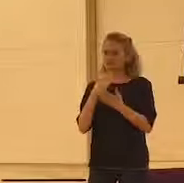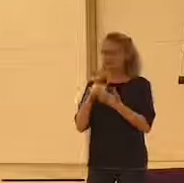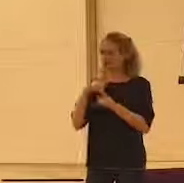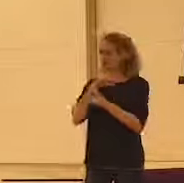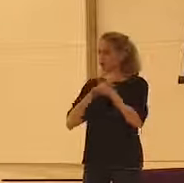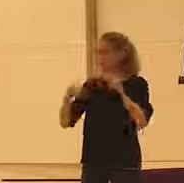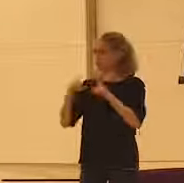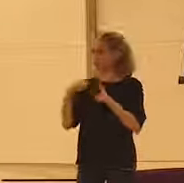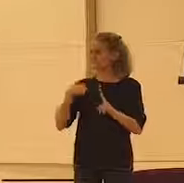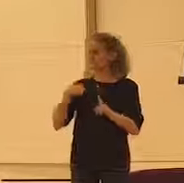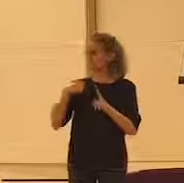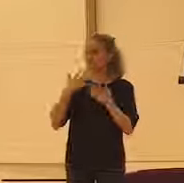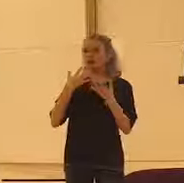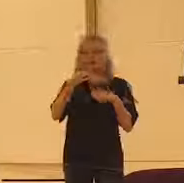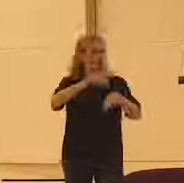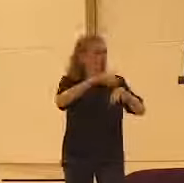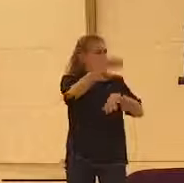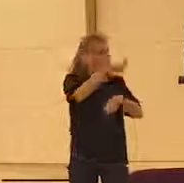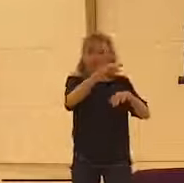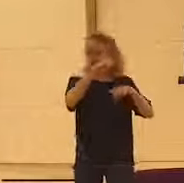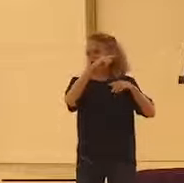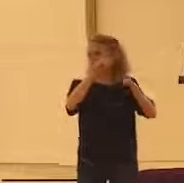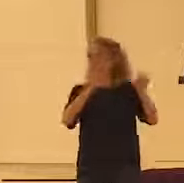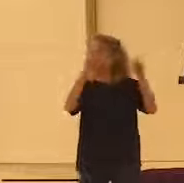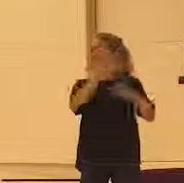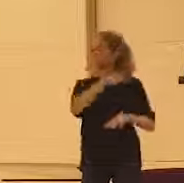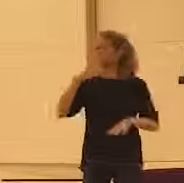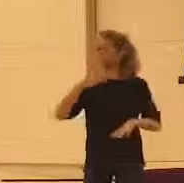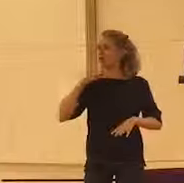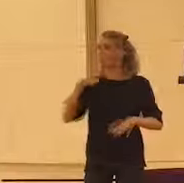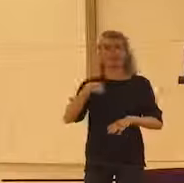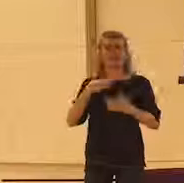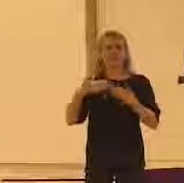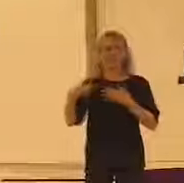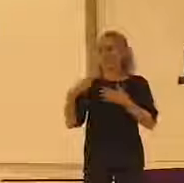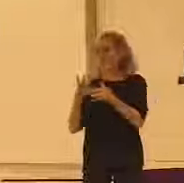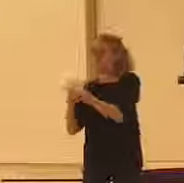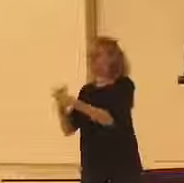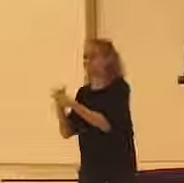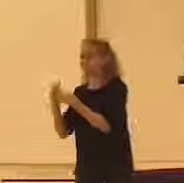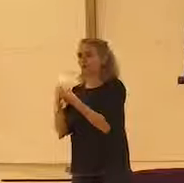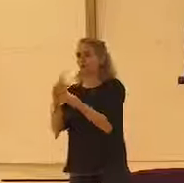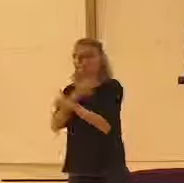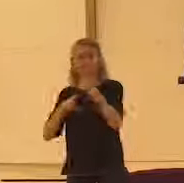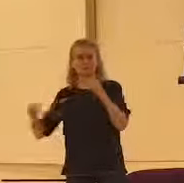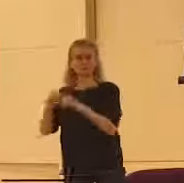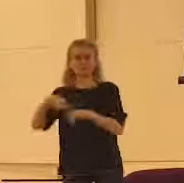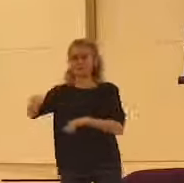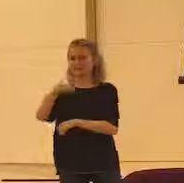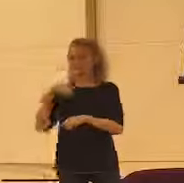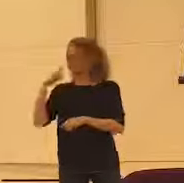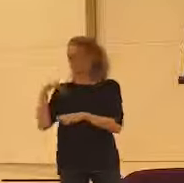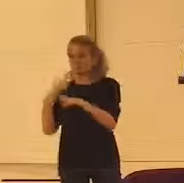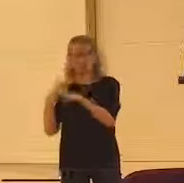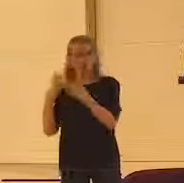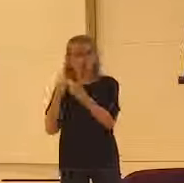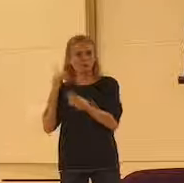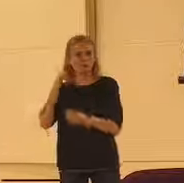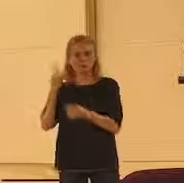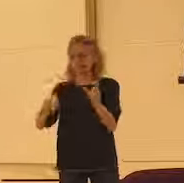nurse's perspective, because I'm working in the community, so I'm working in the medical world, but I'm kind of out with the